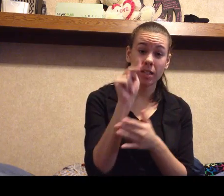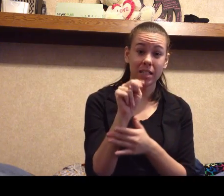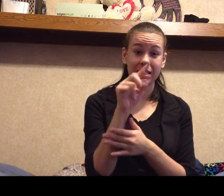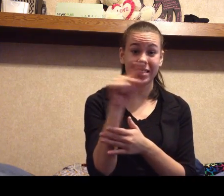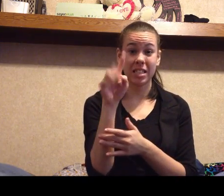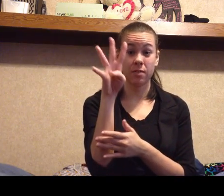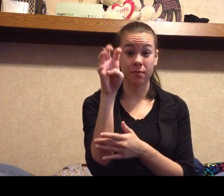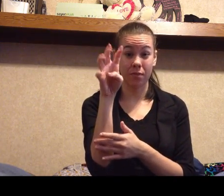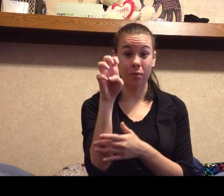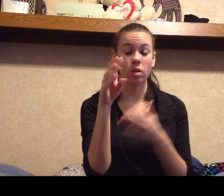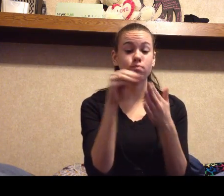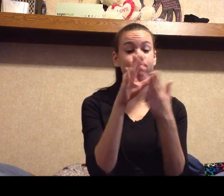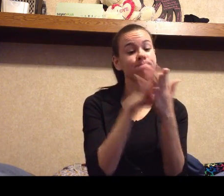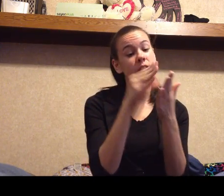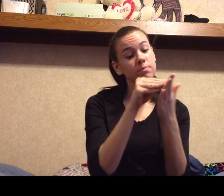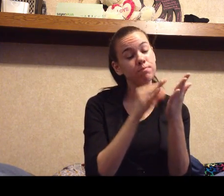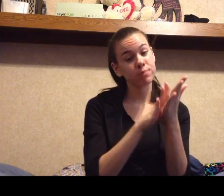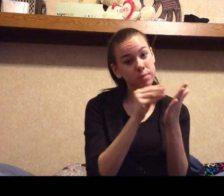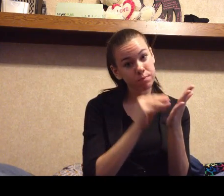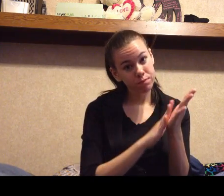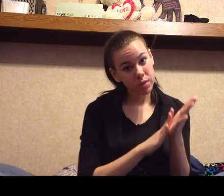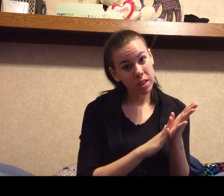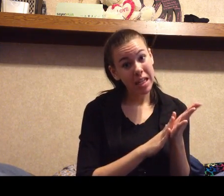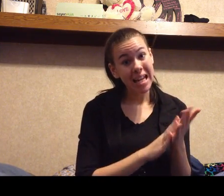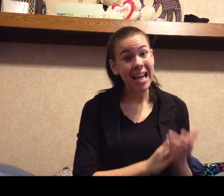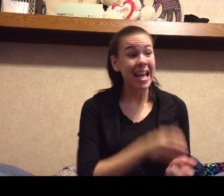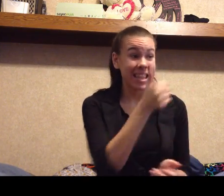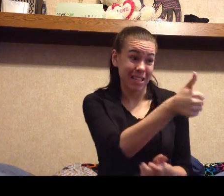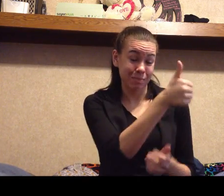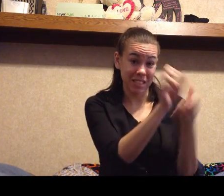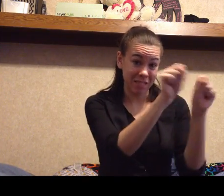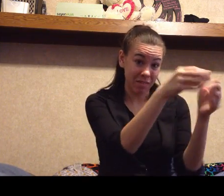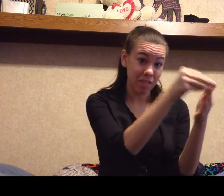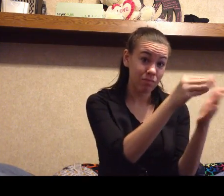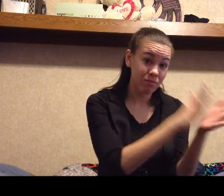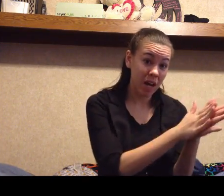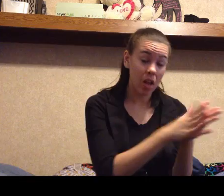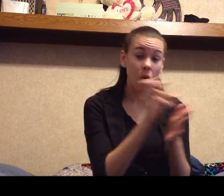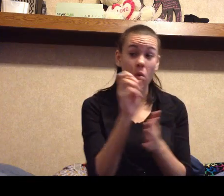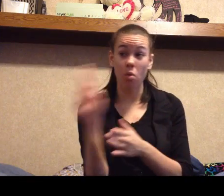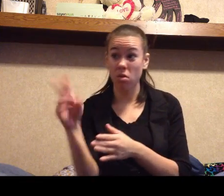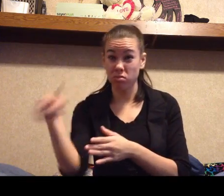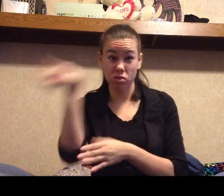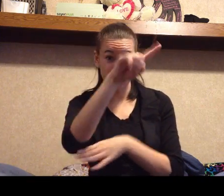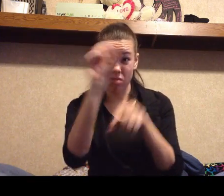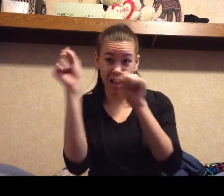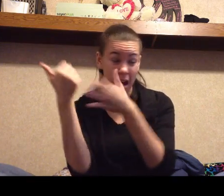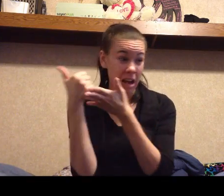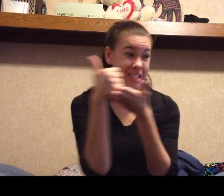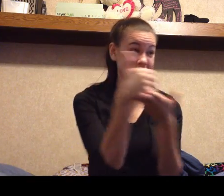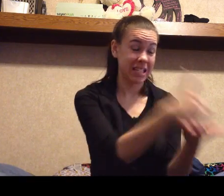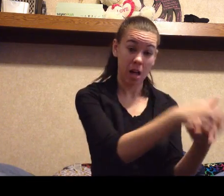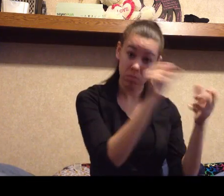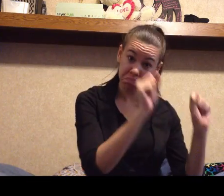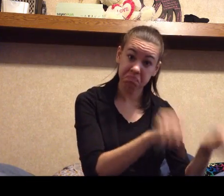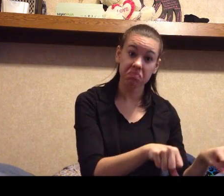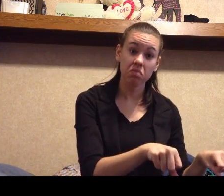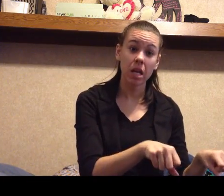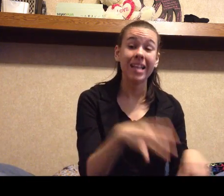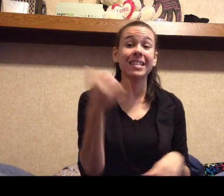the individuals themselves or you providing assistance to them can call the USCIS Forms